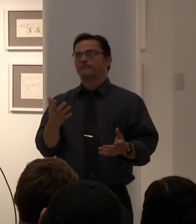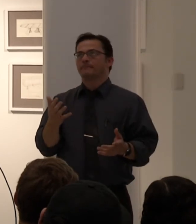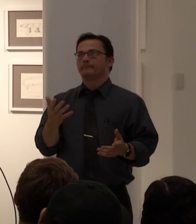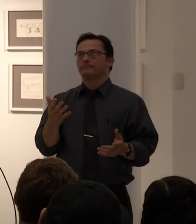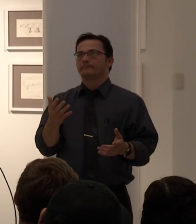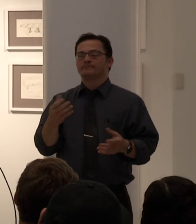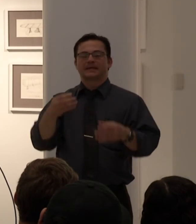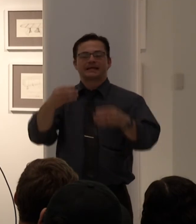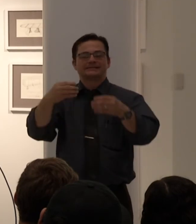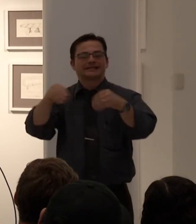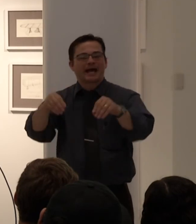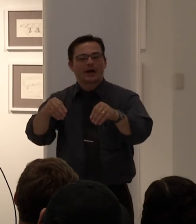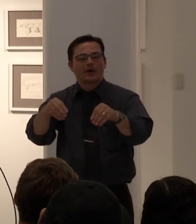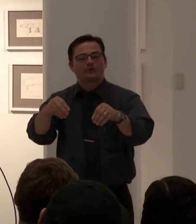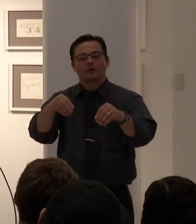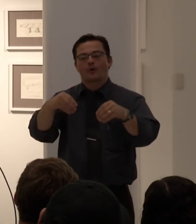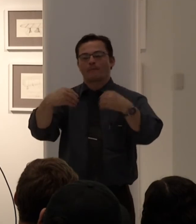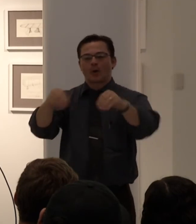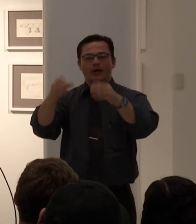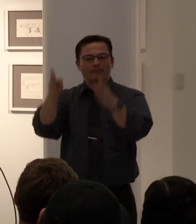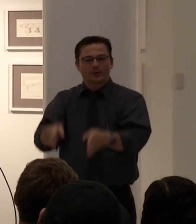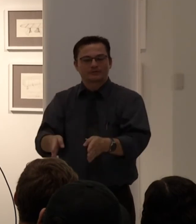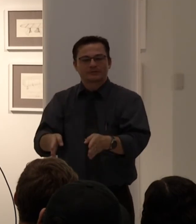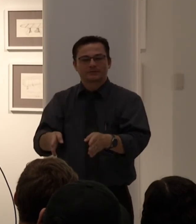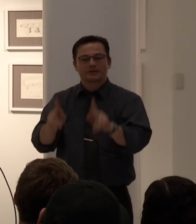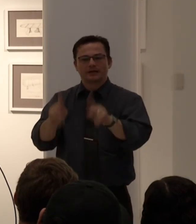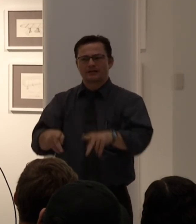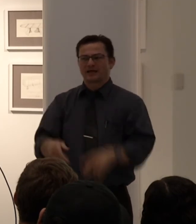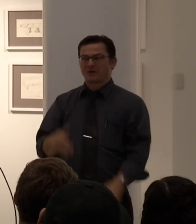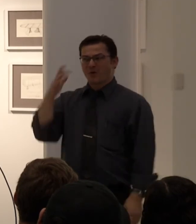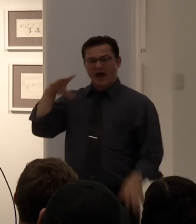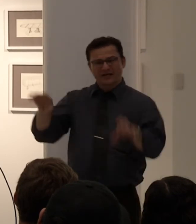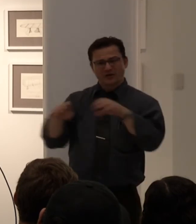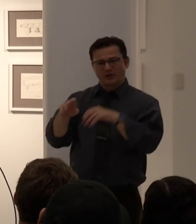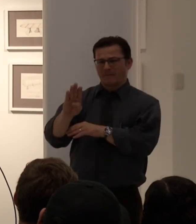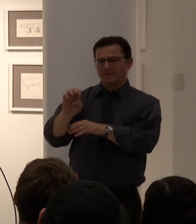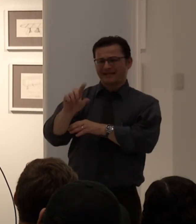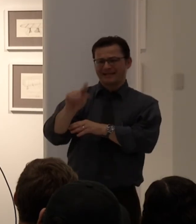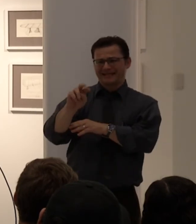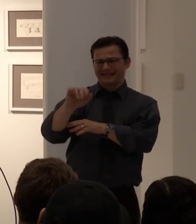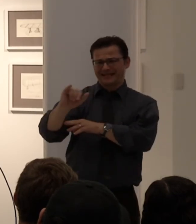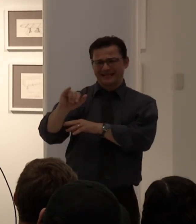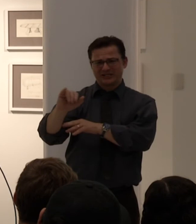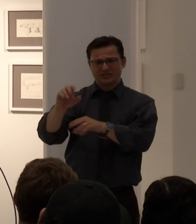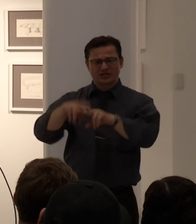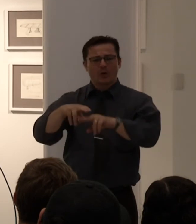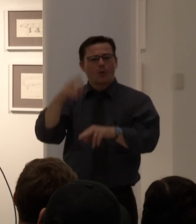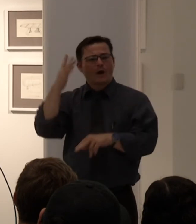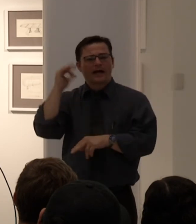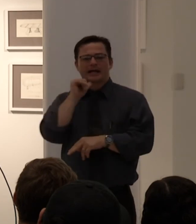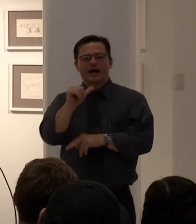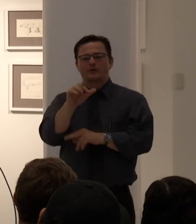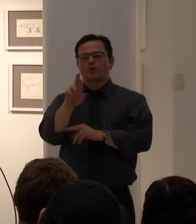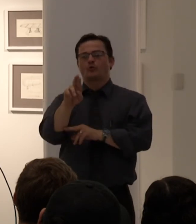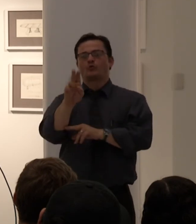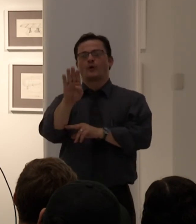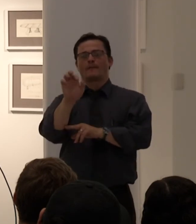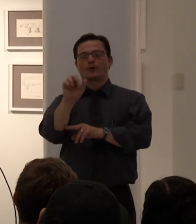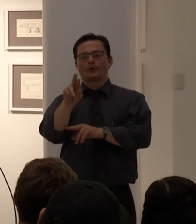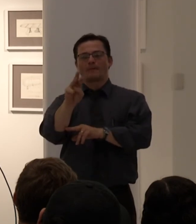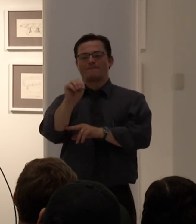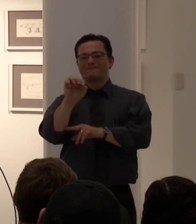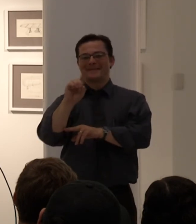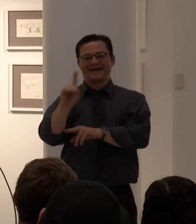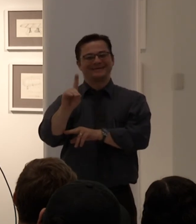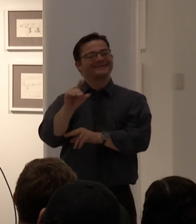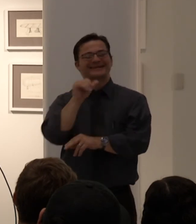a sales or marketing person, they might say, why do a Bellini chair? Why don't you do a Rubbermaid chair? That's not